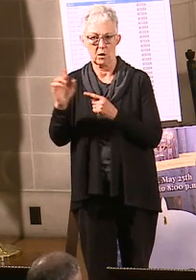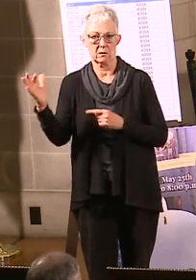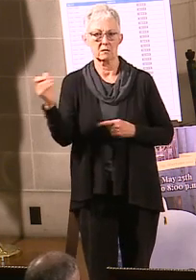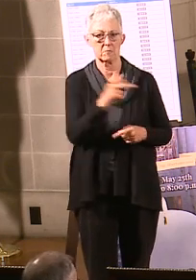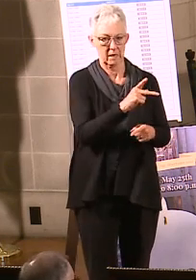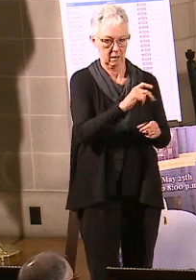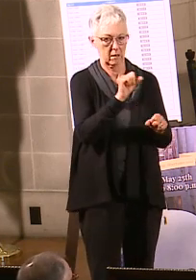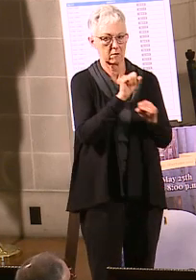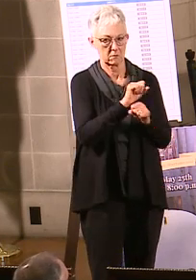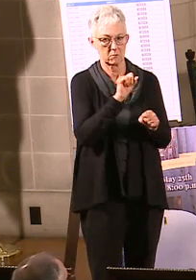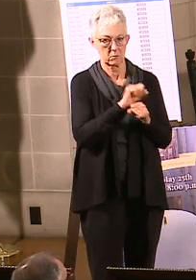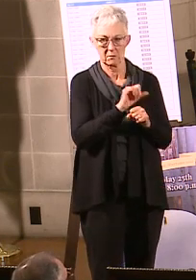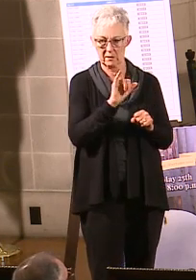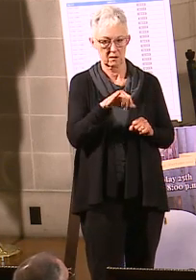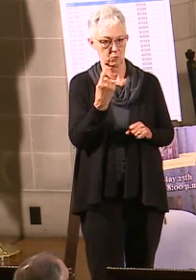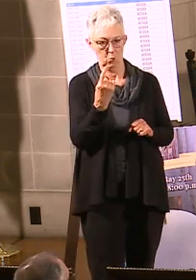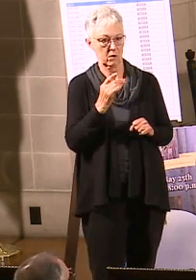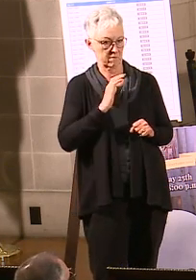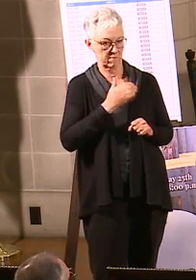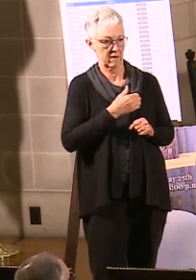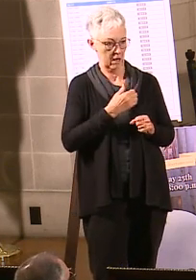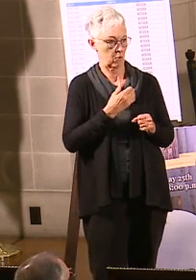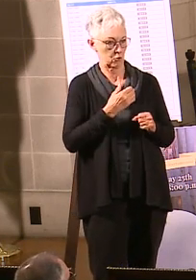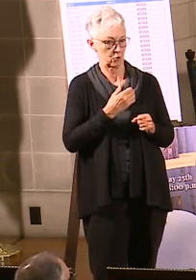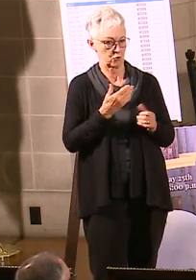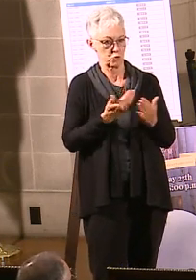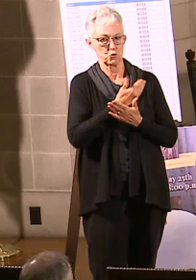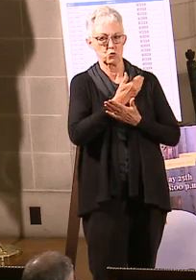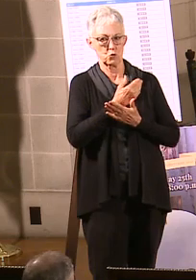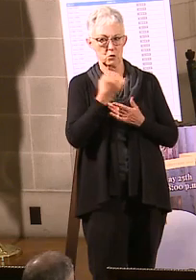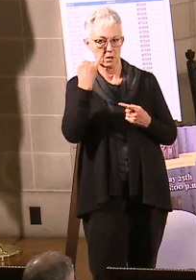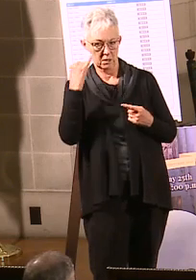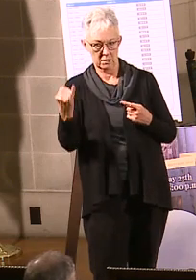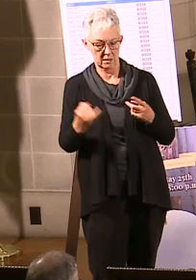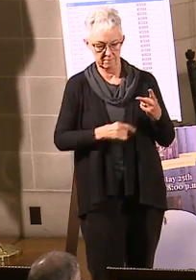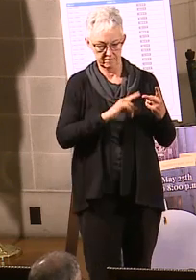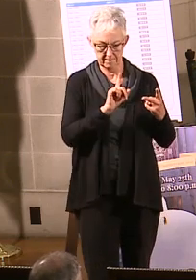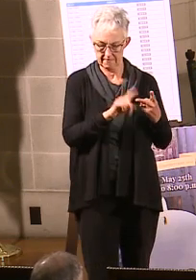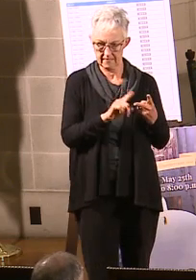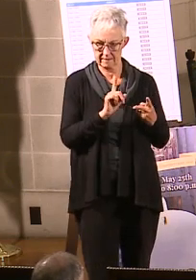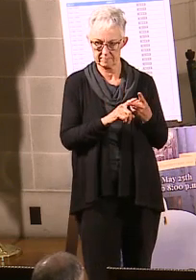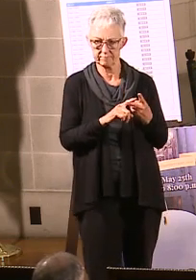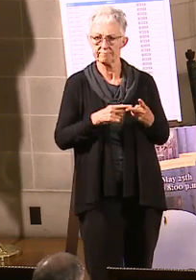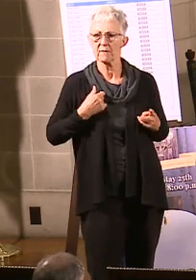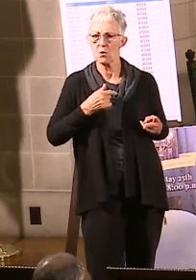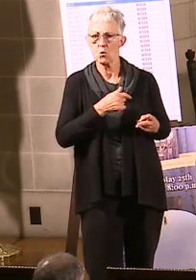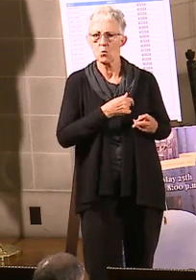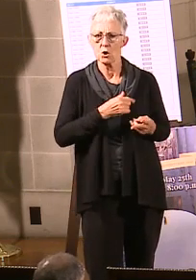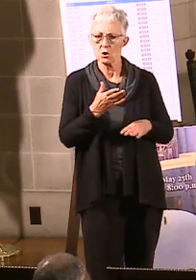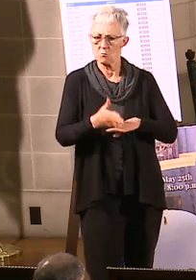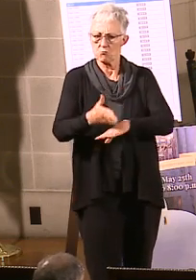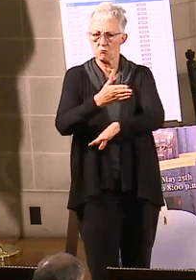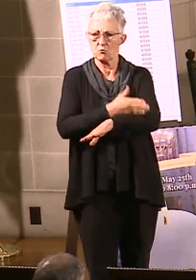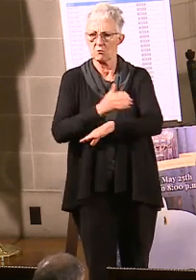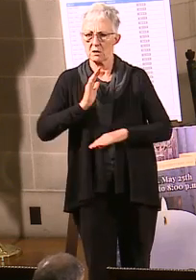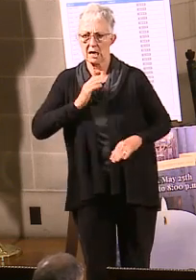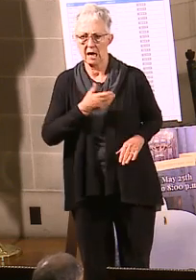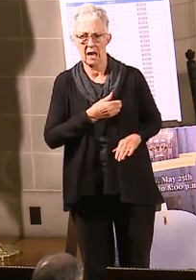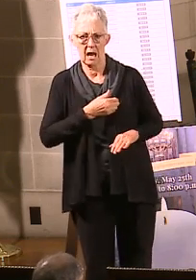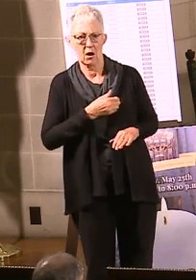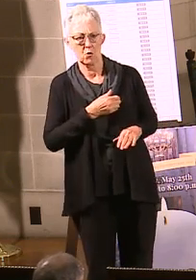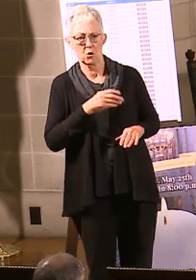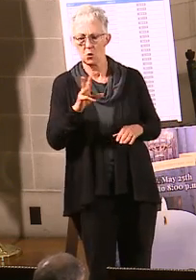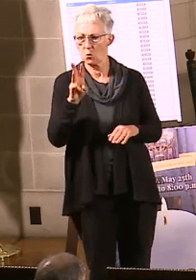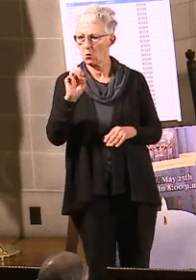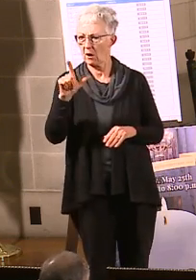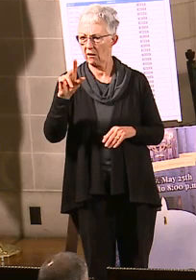our foremost initiatives that we're announcing today. Secondly, we're enriching our primary wellness